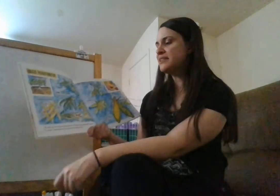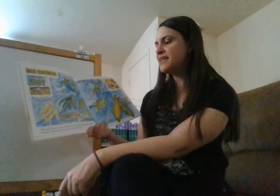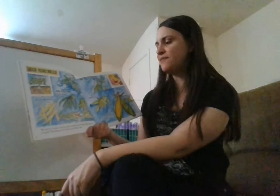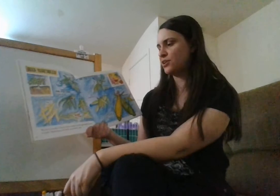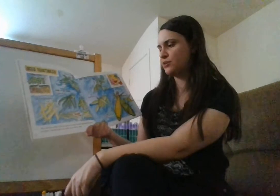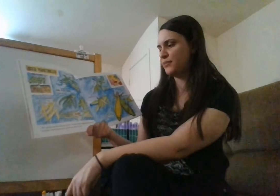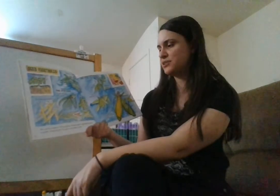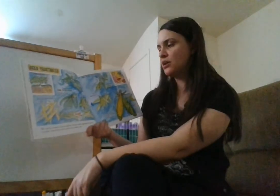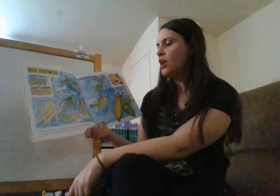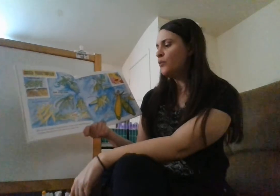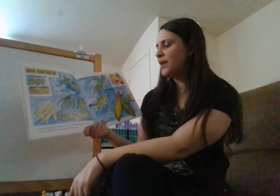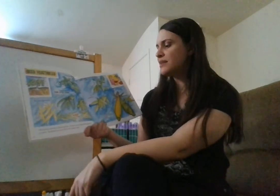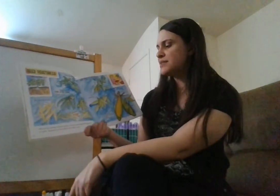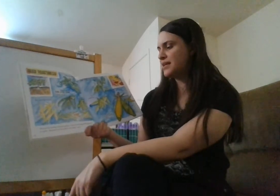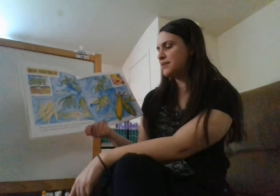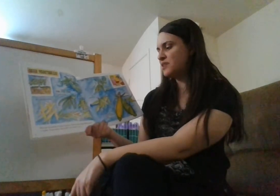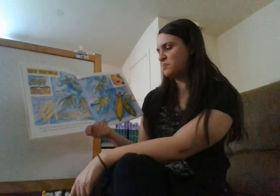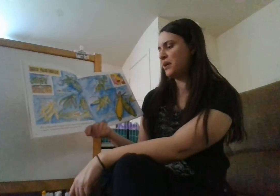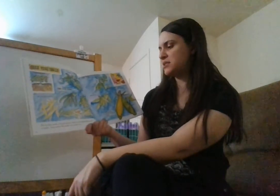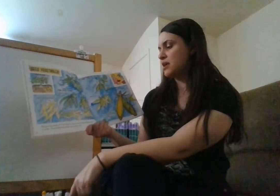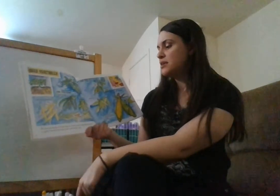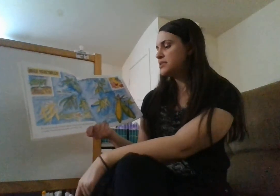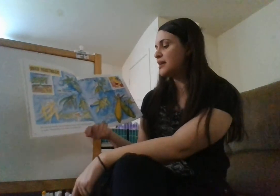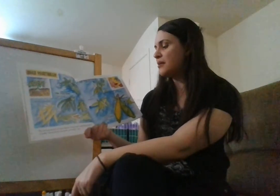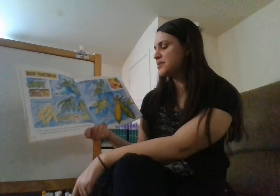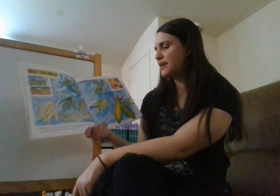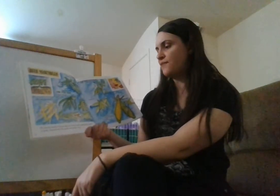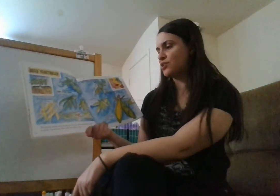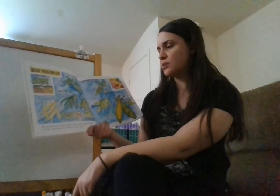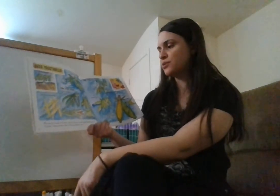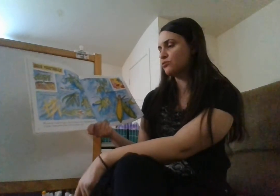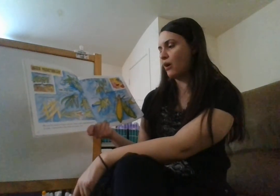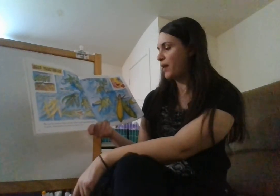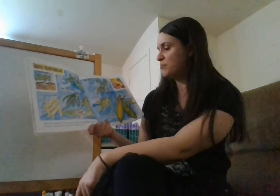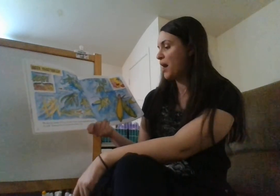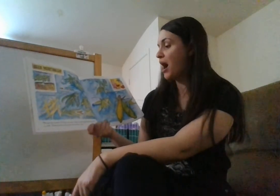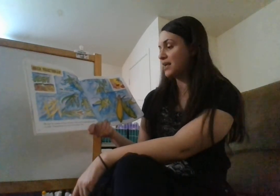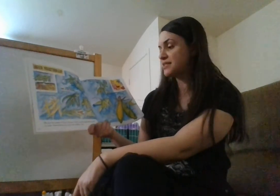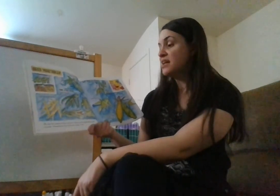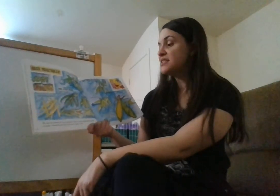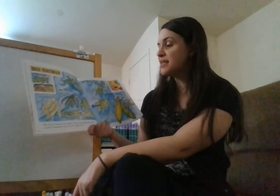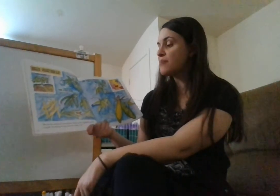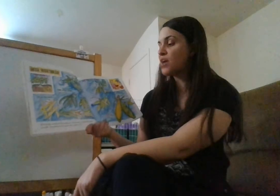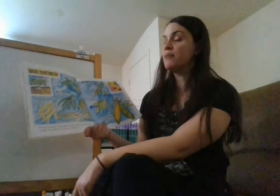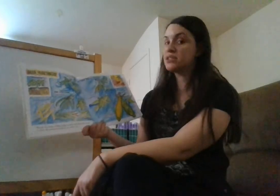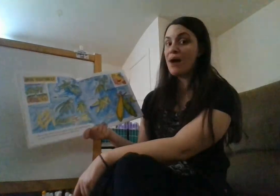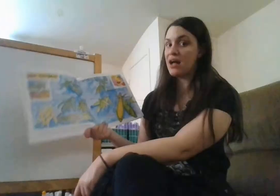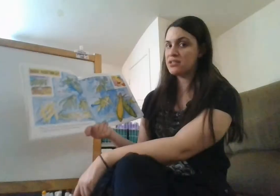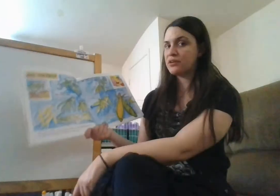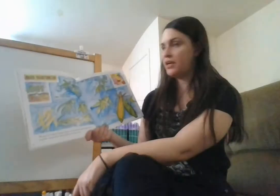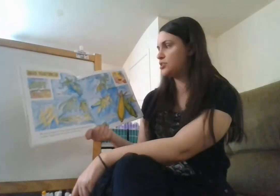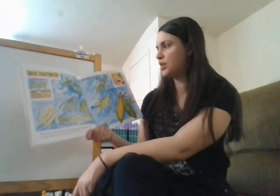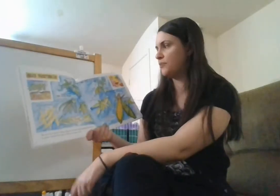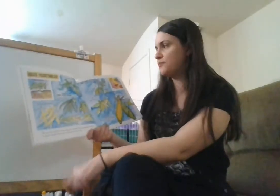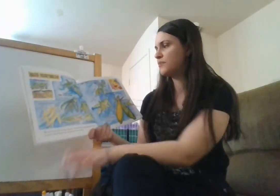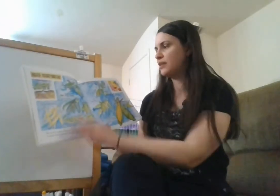Seed vegetables. We eat the seeds of these plants. Some seed vegetables grow in pods. Sometimes the pods are eaten too. Like